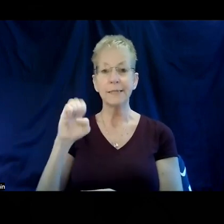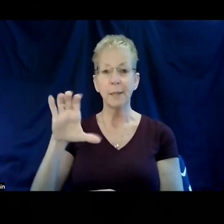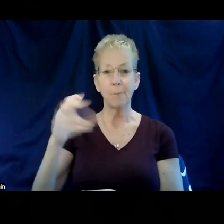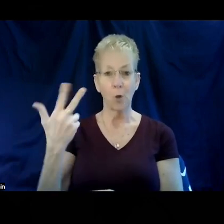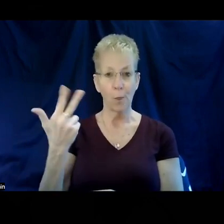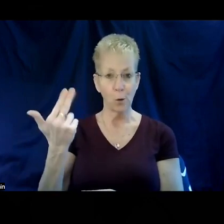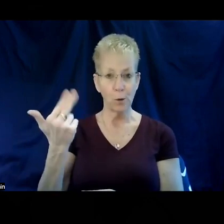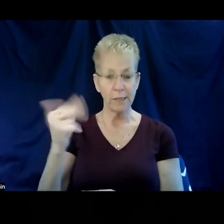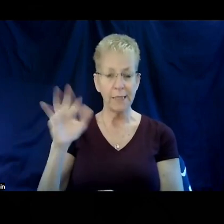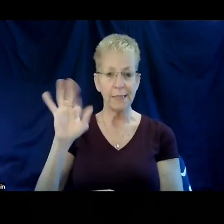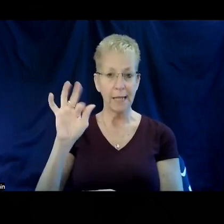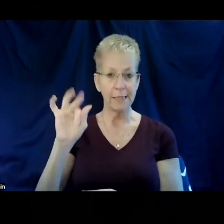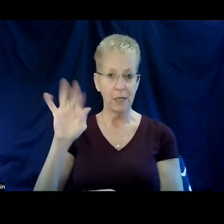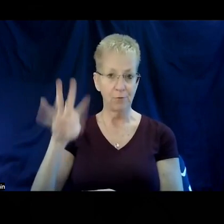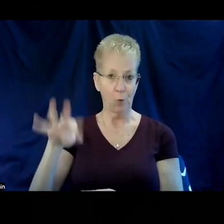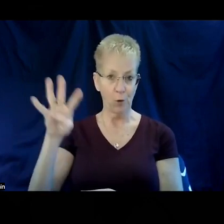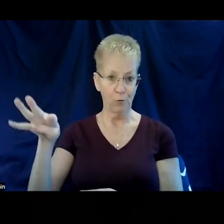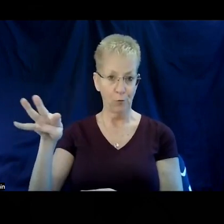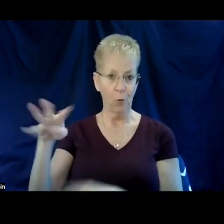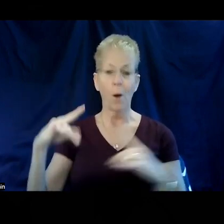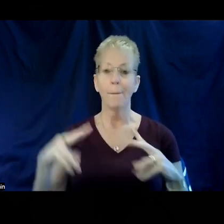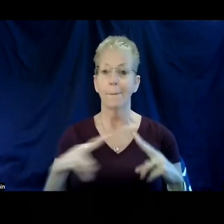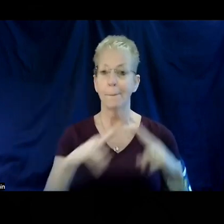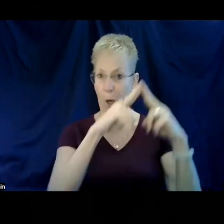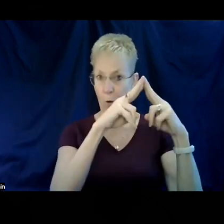December 13th, 1944 in Paris.